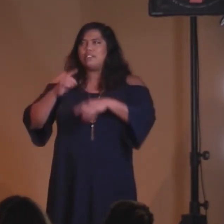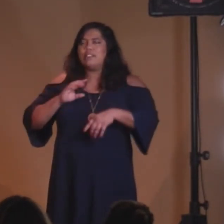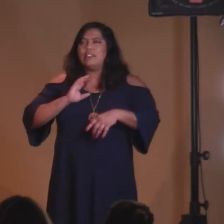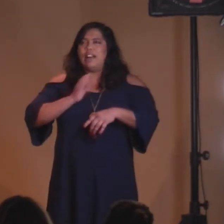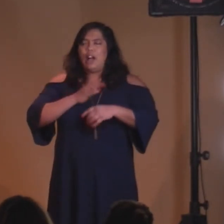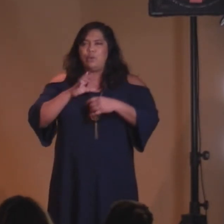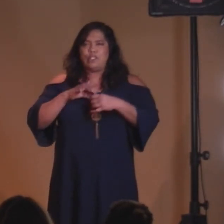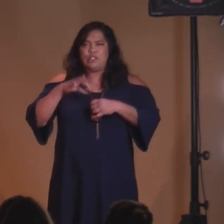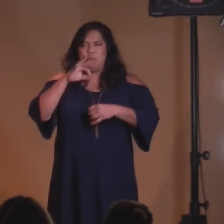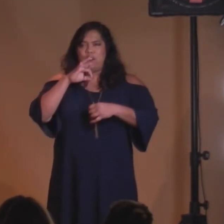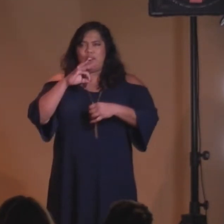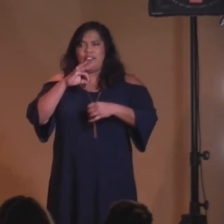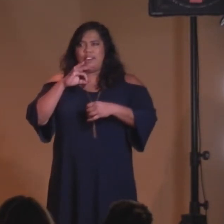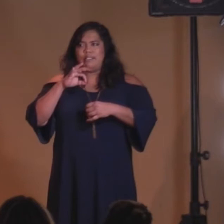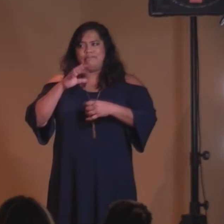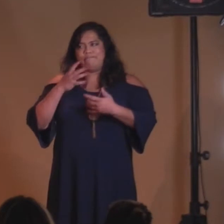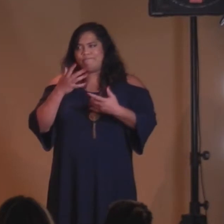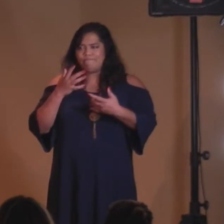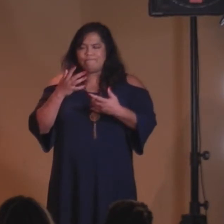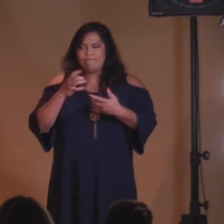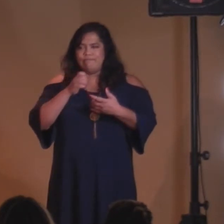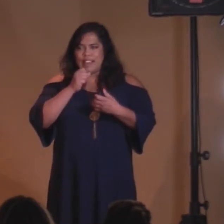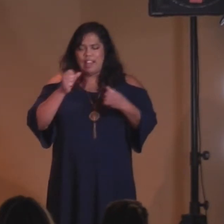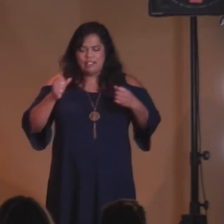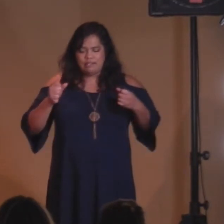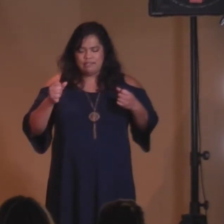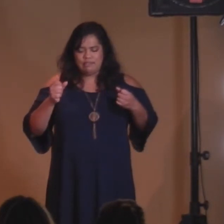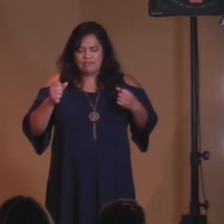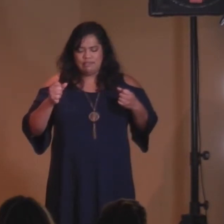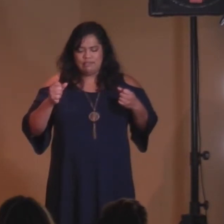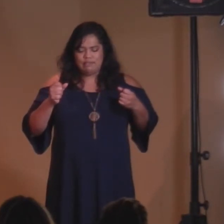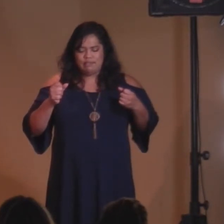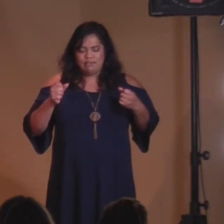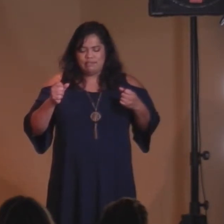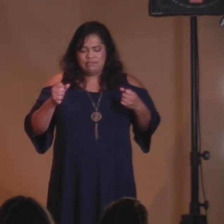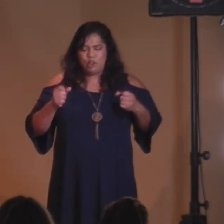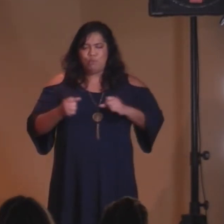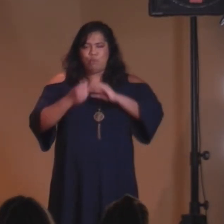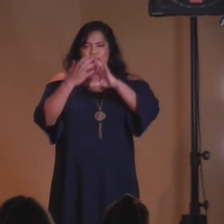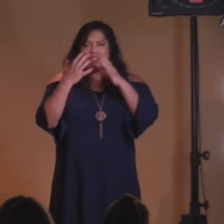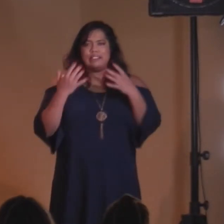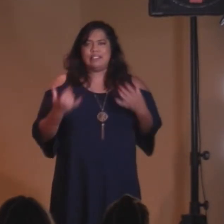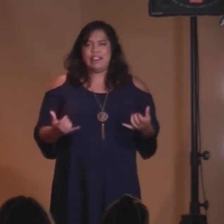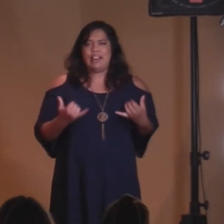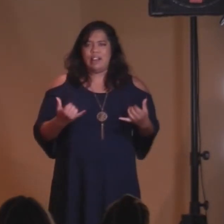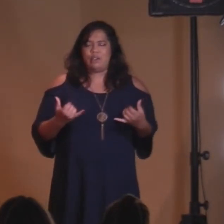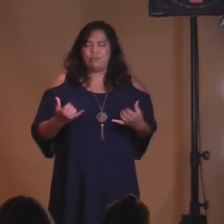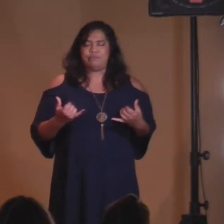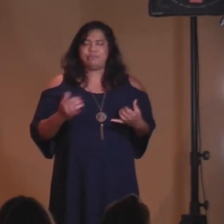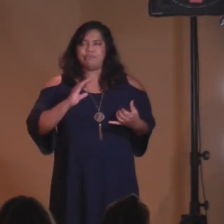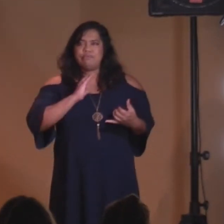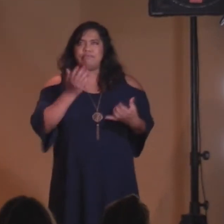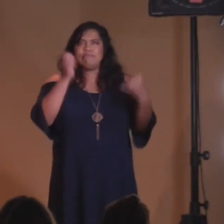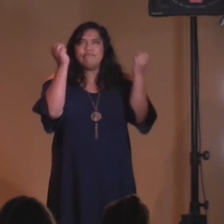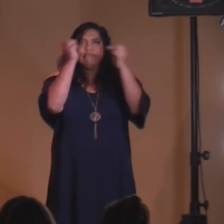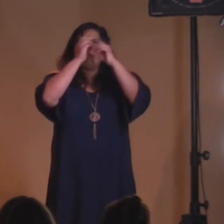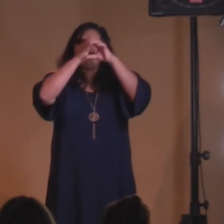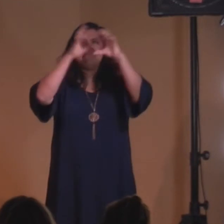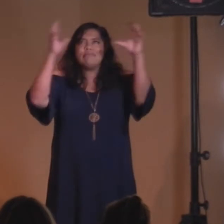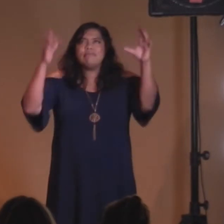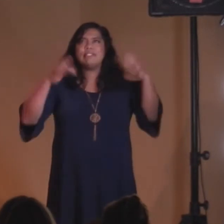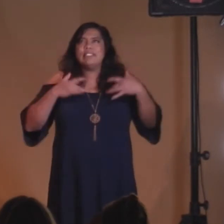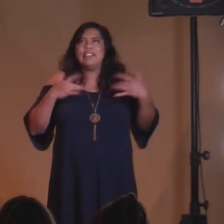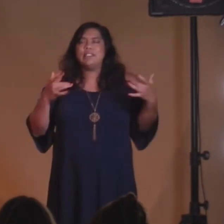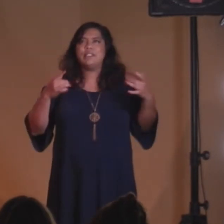to be present now? Why do we let our imagination go somewhere else instead of reeling it back and